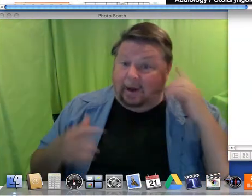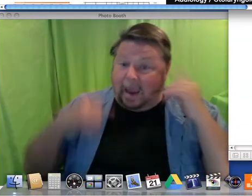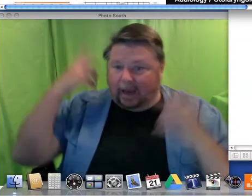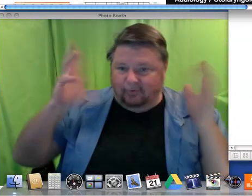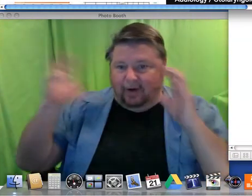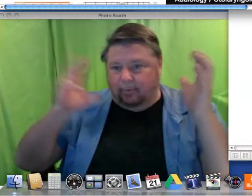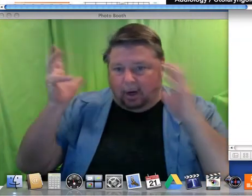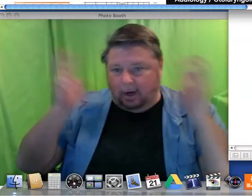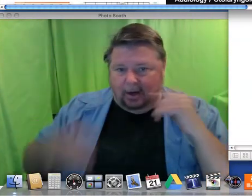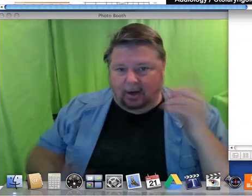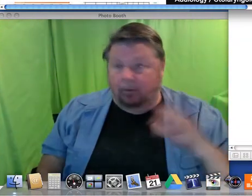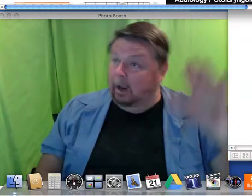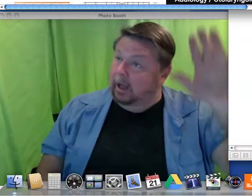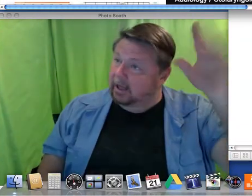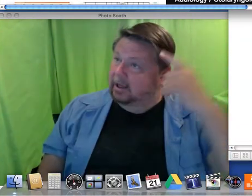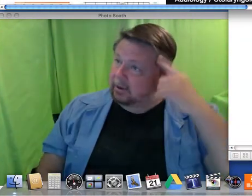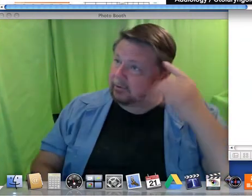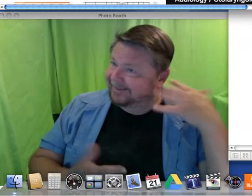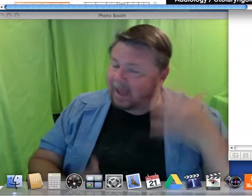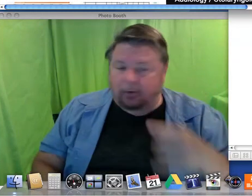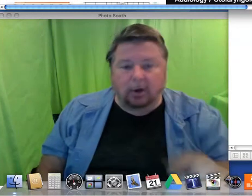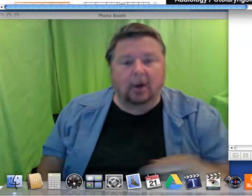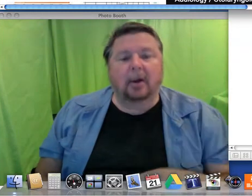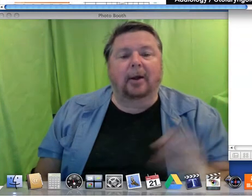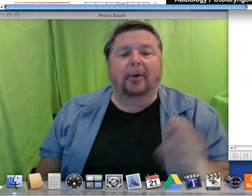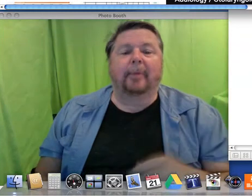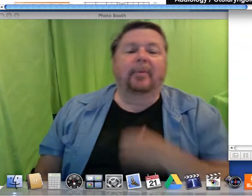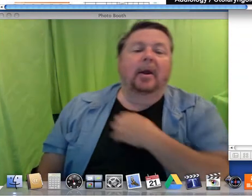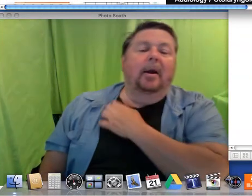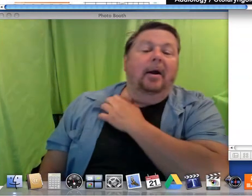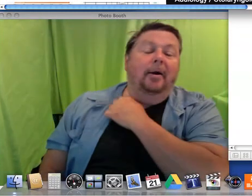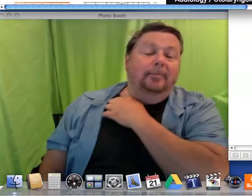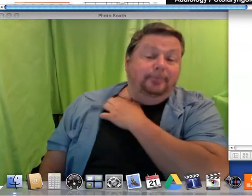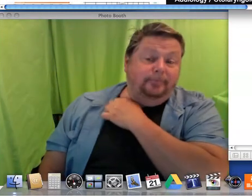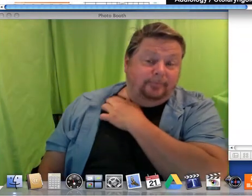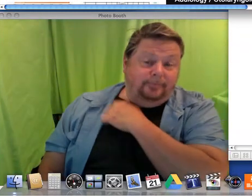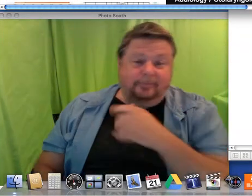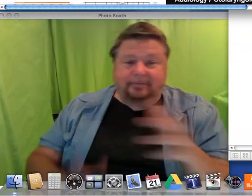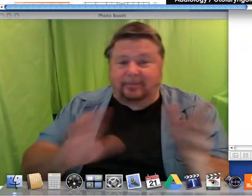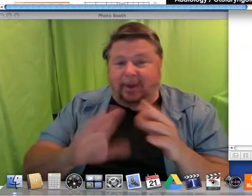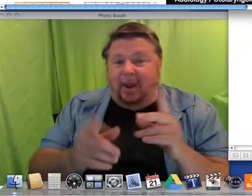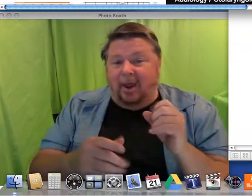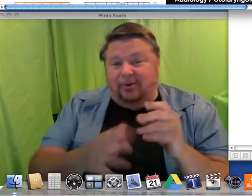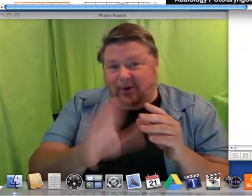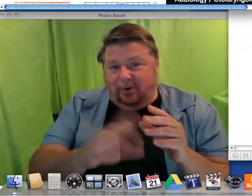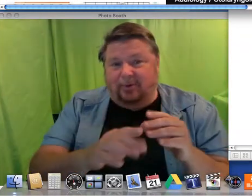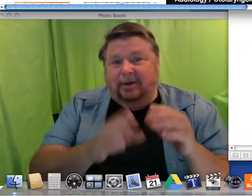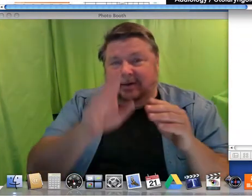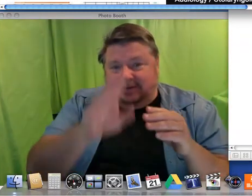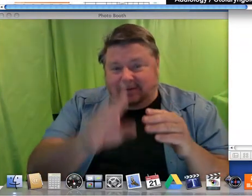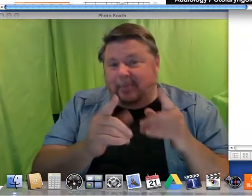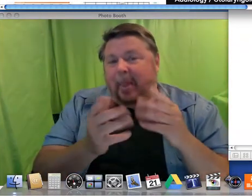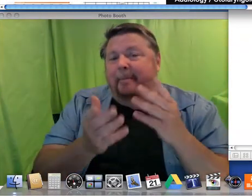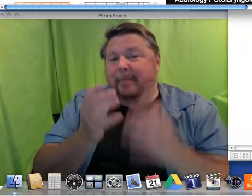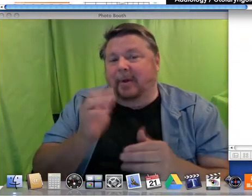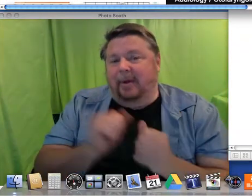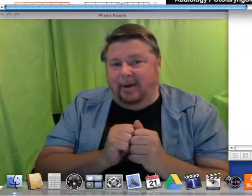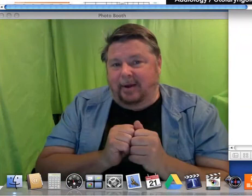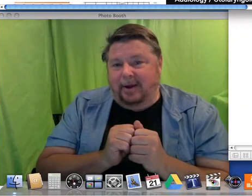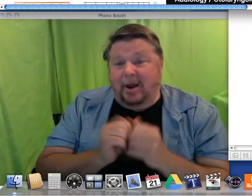Your head is vibrating back and forth. I think there's a sound. Okay. Um, so